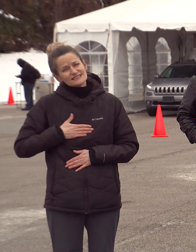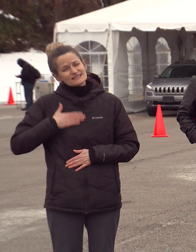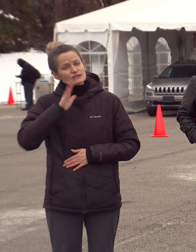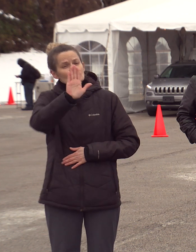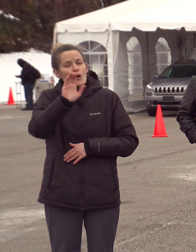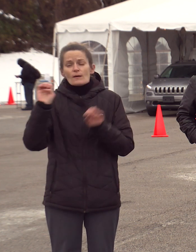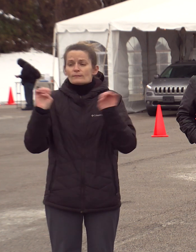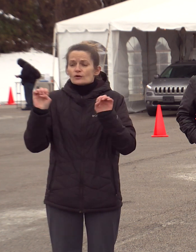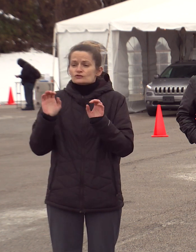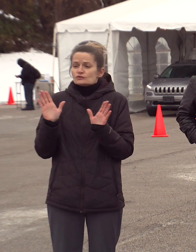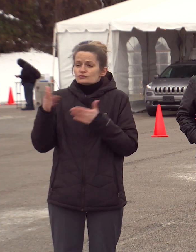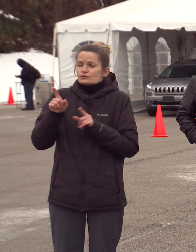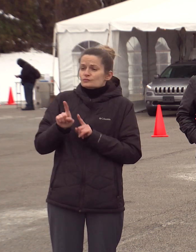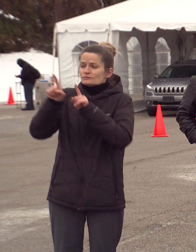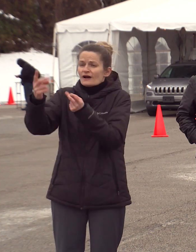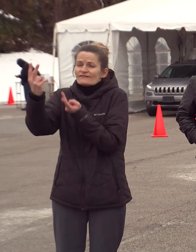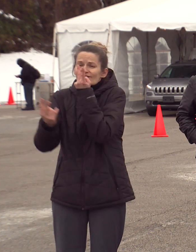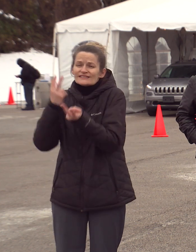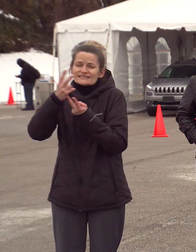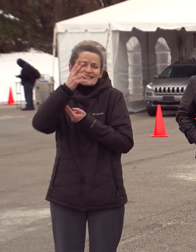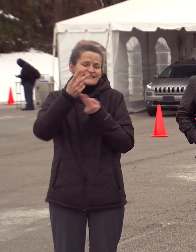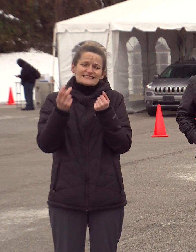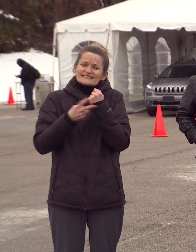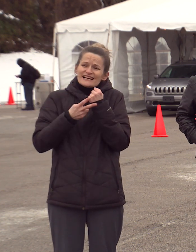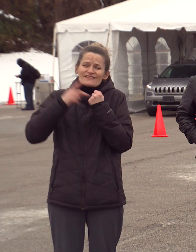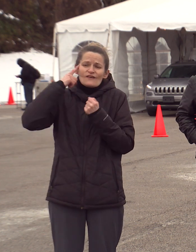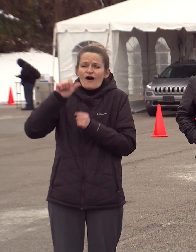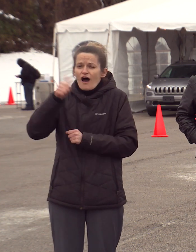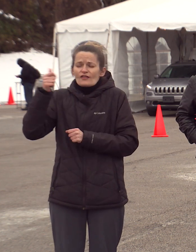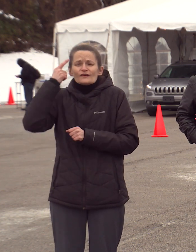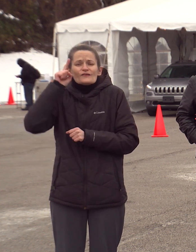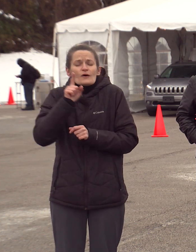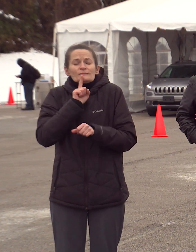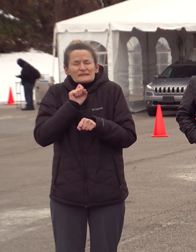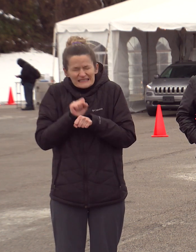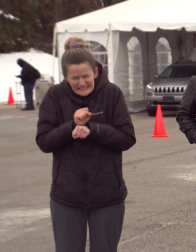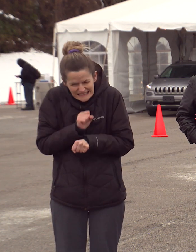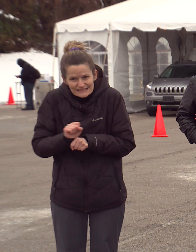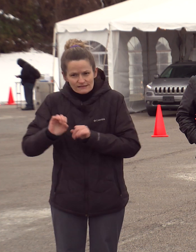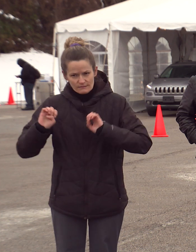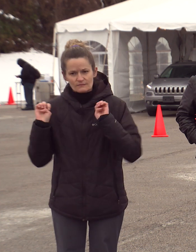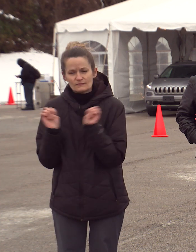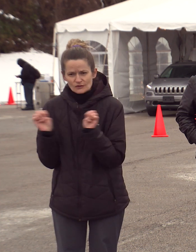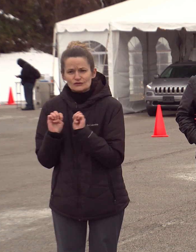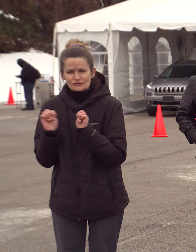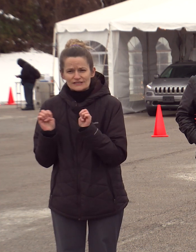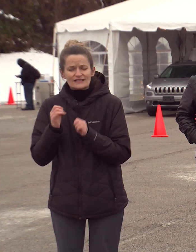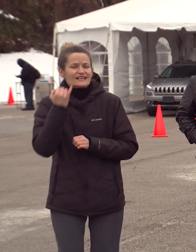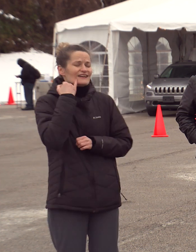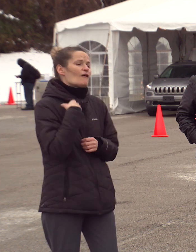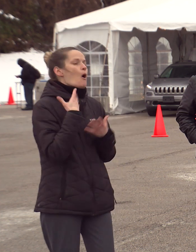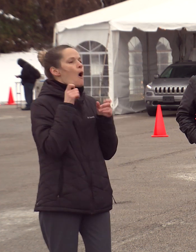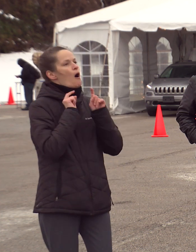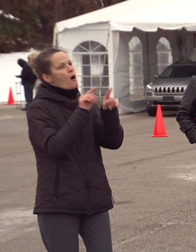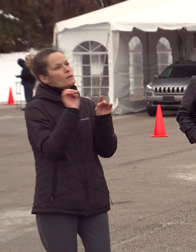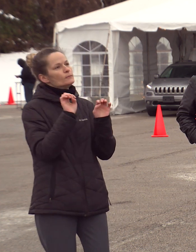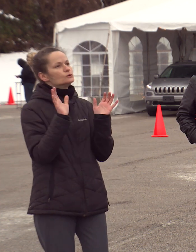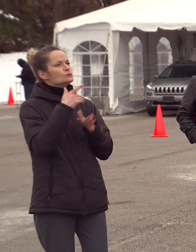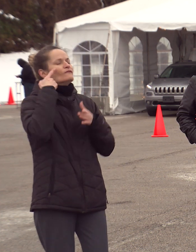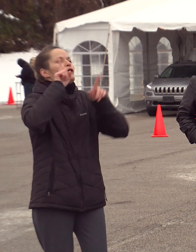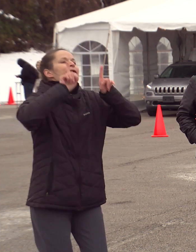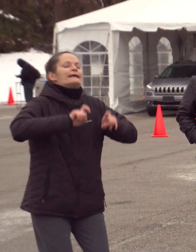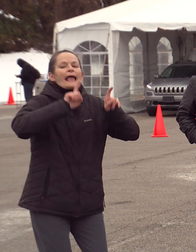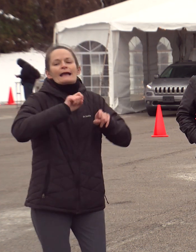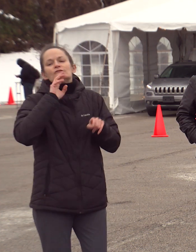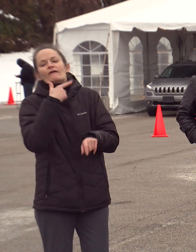emergencies. Please do not go to the emergency room to request a COVID test. I also ask that you not go to the emergency room if you test positive